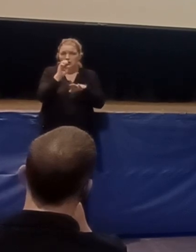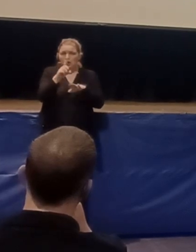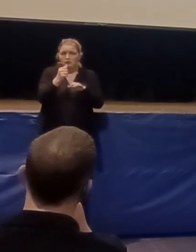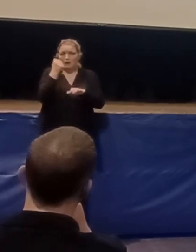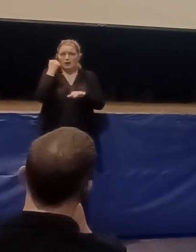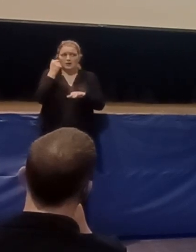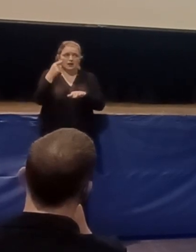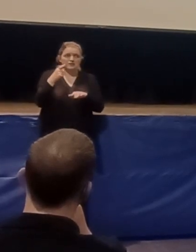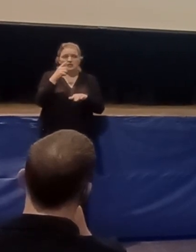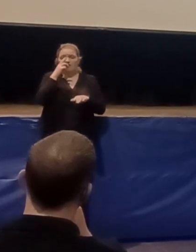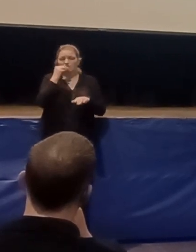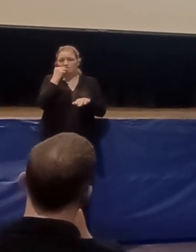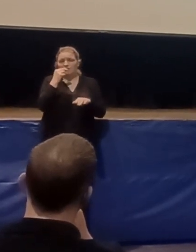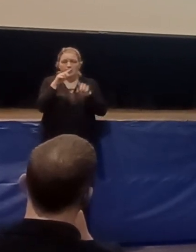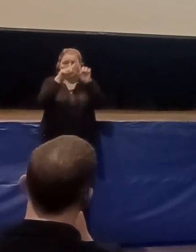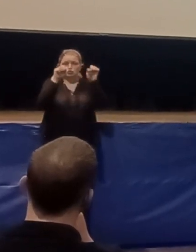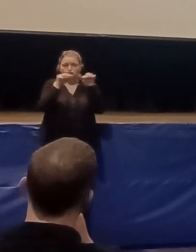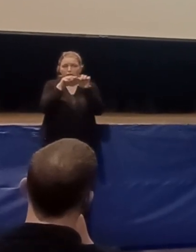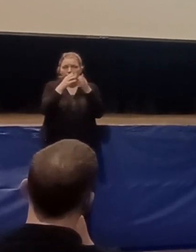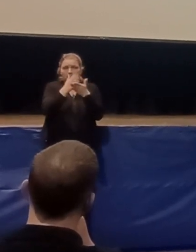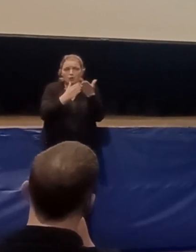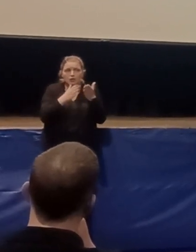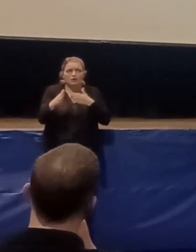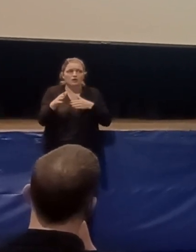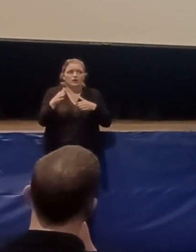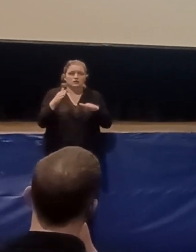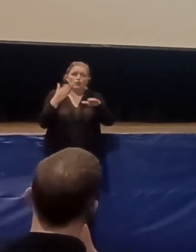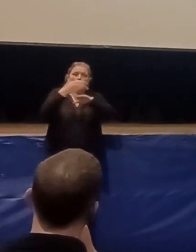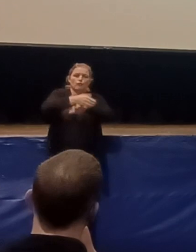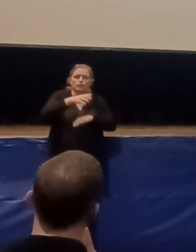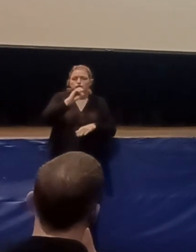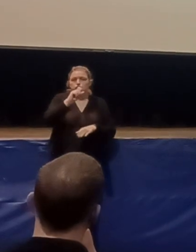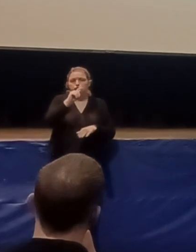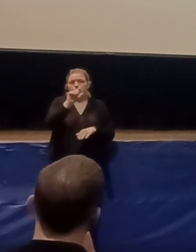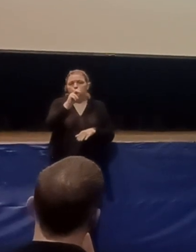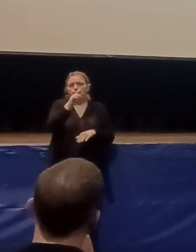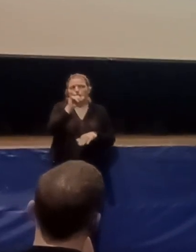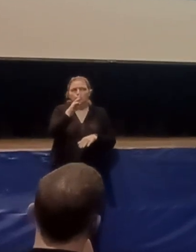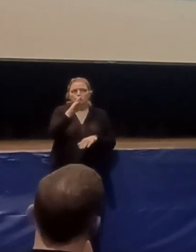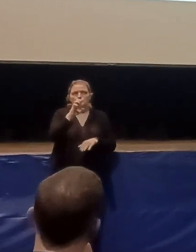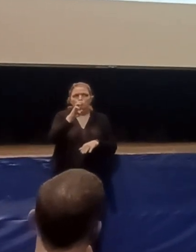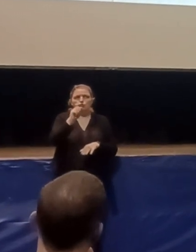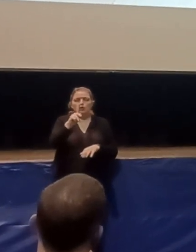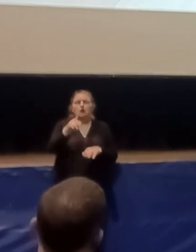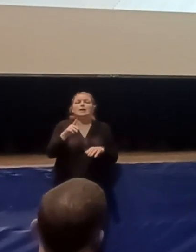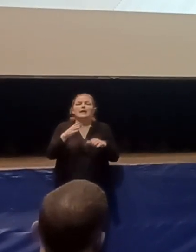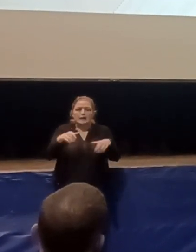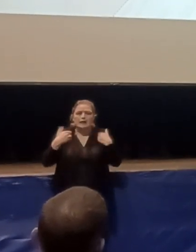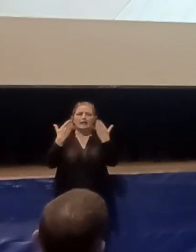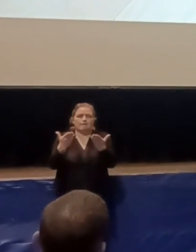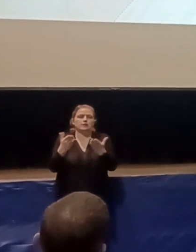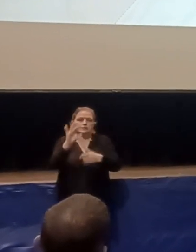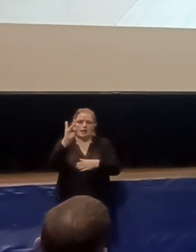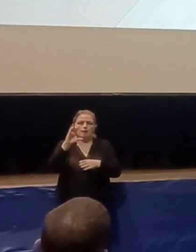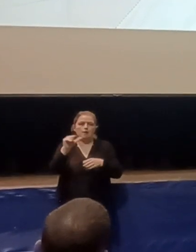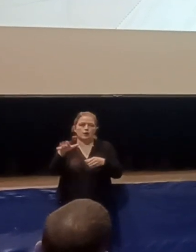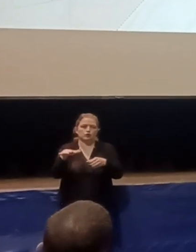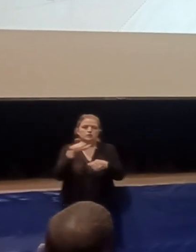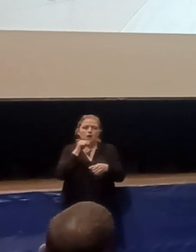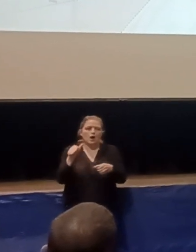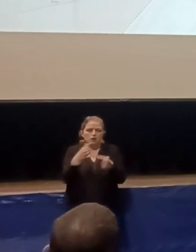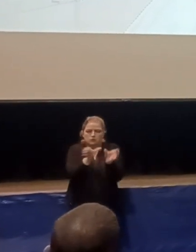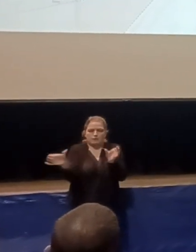got a funny triangular piece. It's over part of the Stony Brook. Give us a legitimate 8 acres. Not acres subdivided by what you like. We'd like